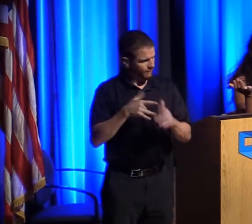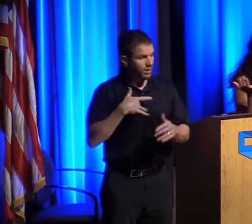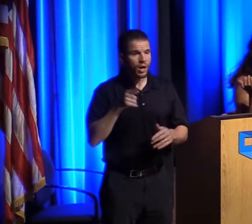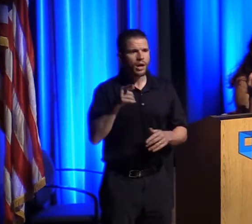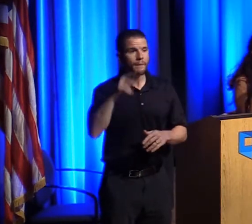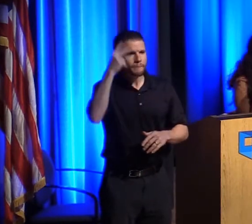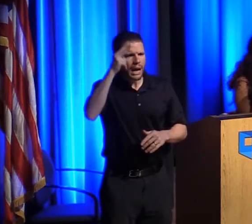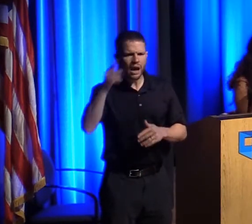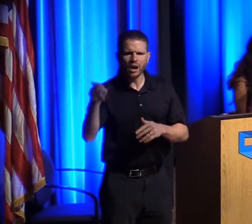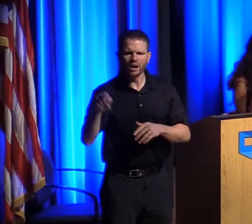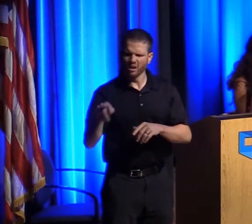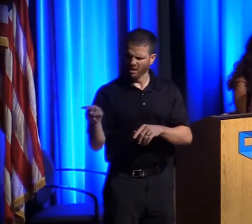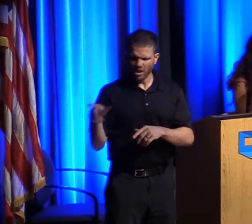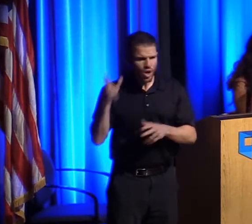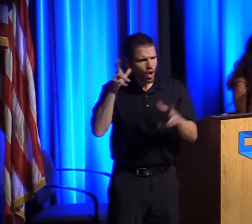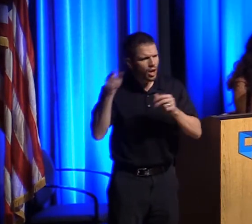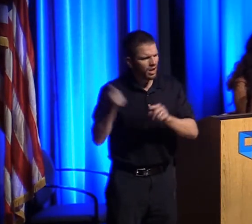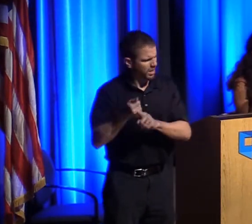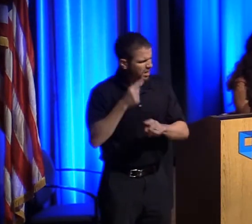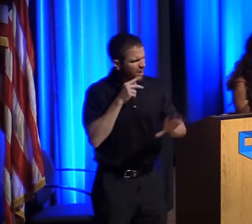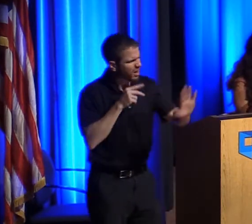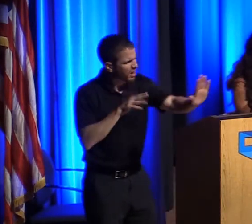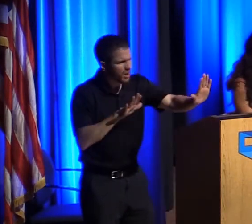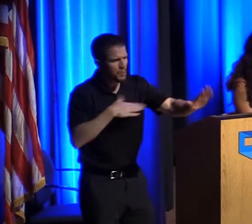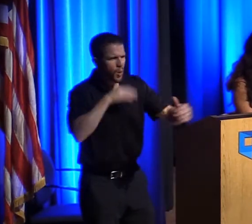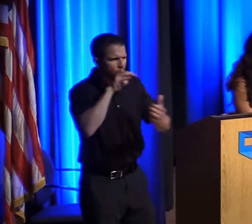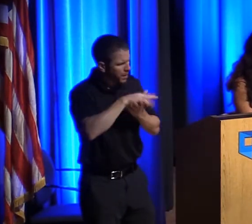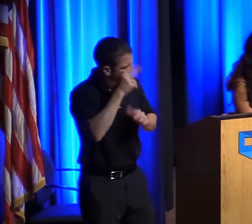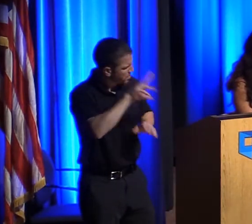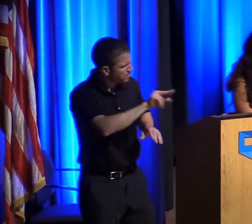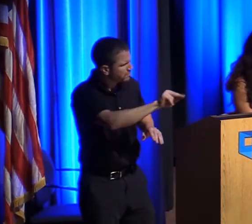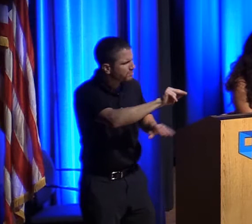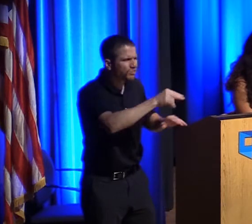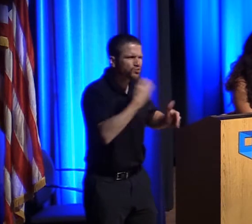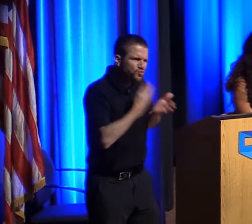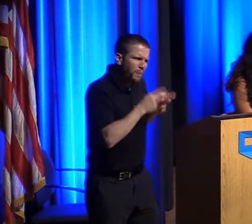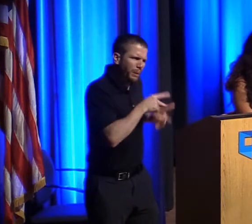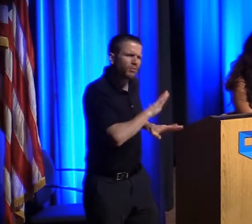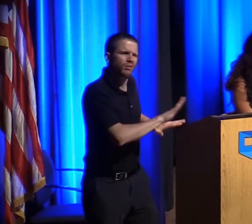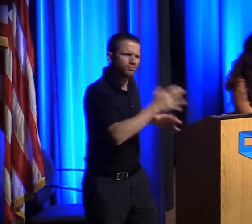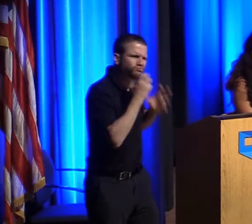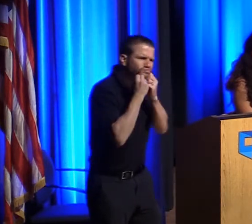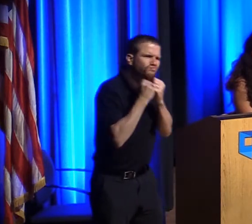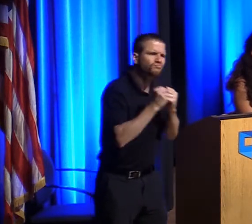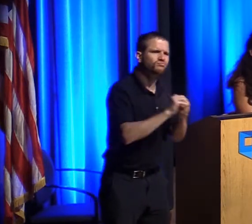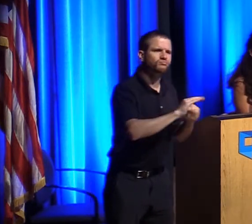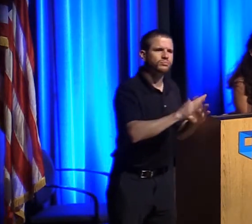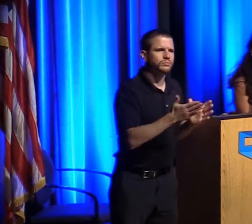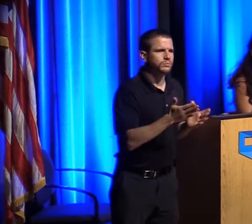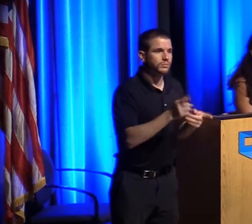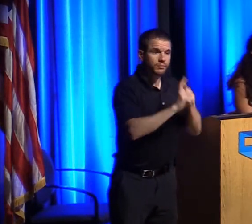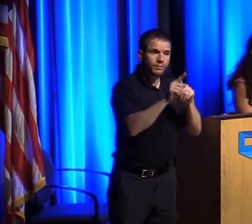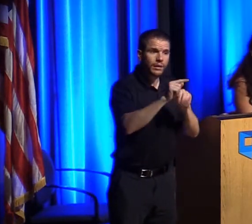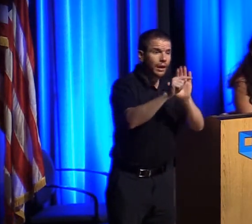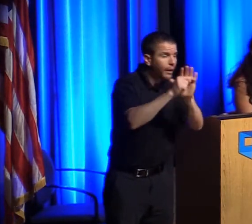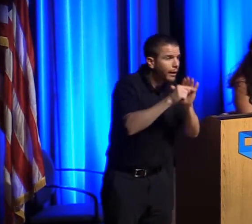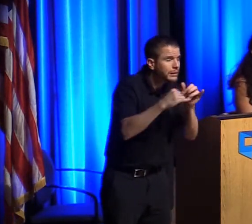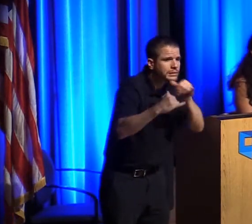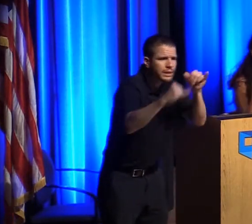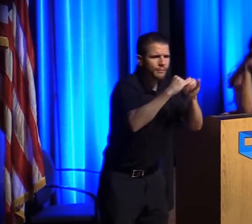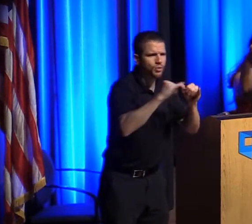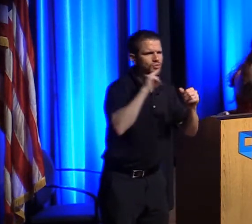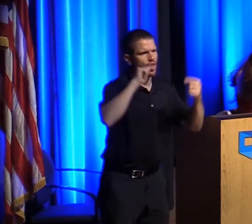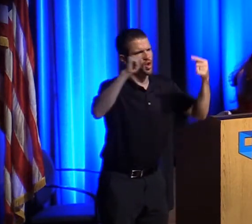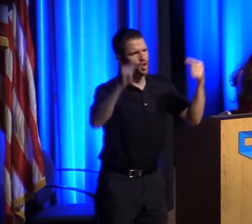And I think, you know, most of us do. But I think they hurt our society at large, all of them. Other questions,